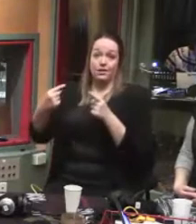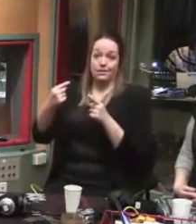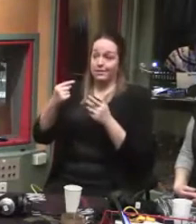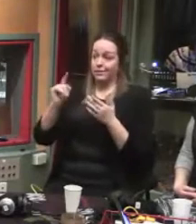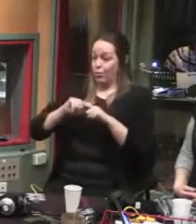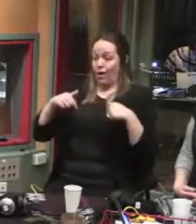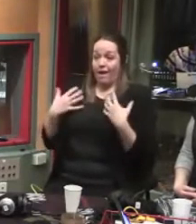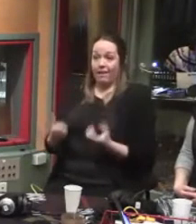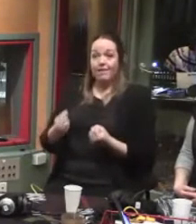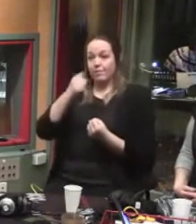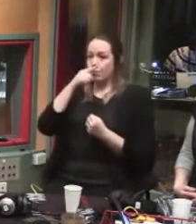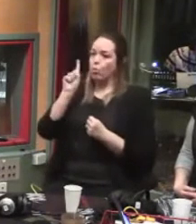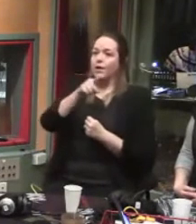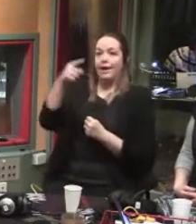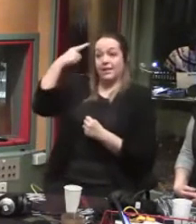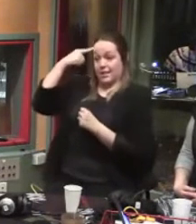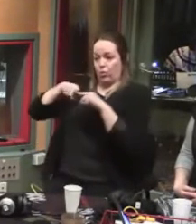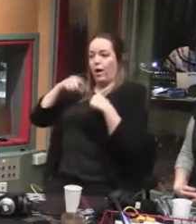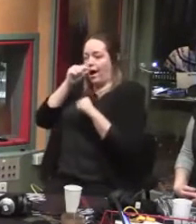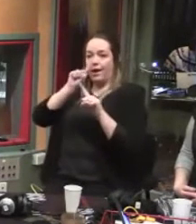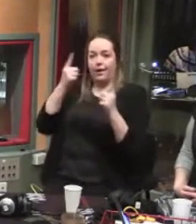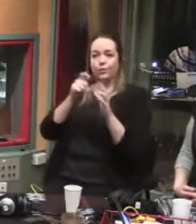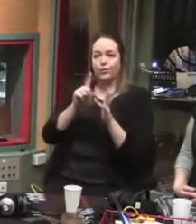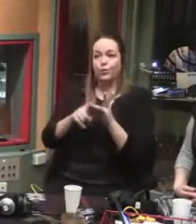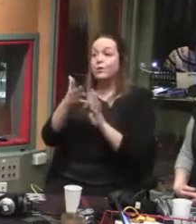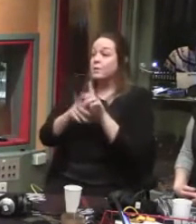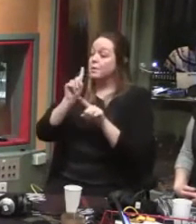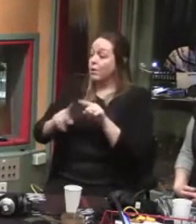And so I've committed much of my life to